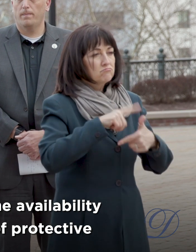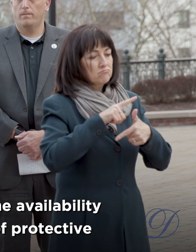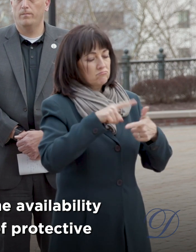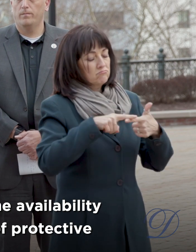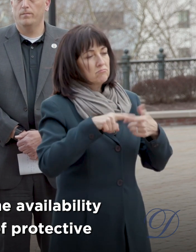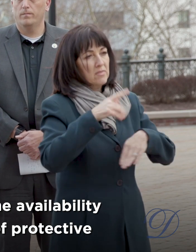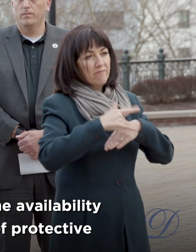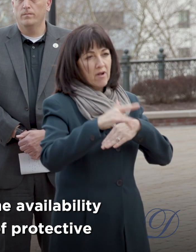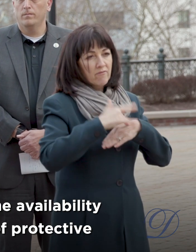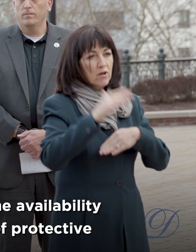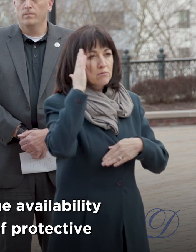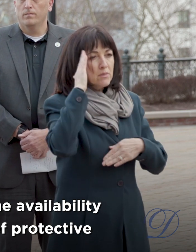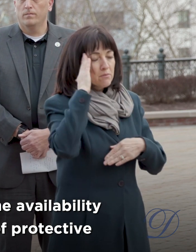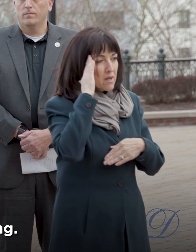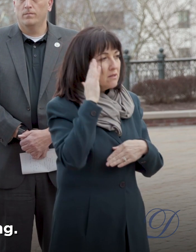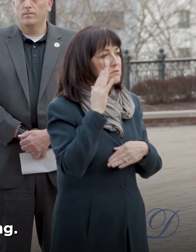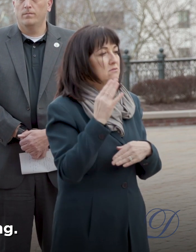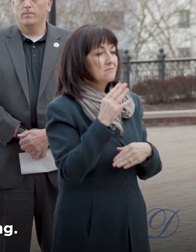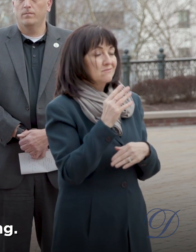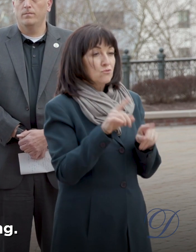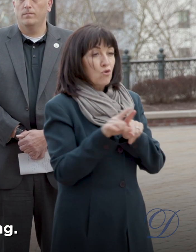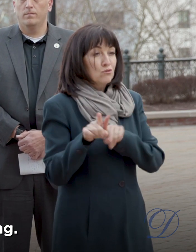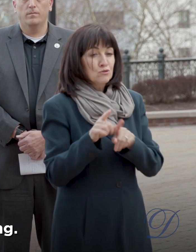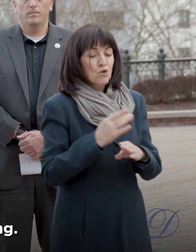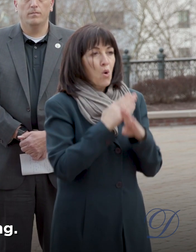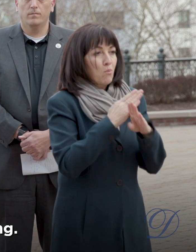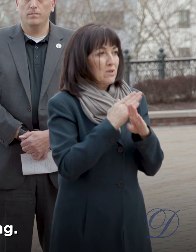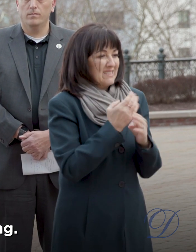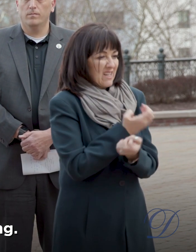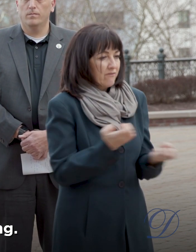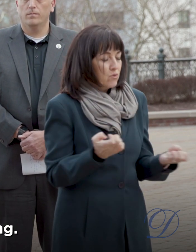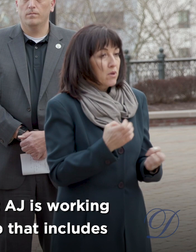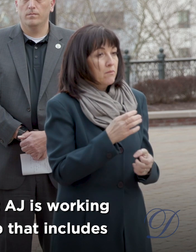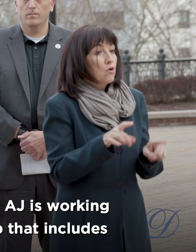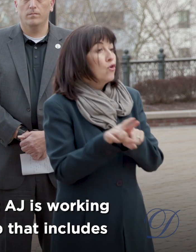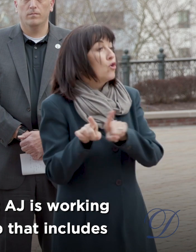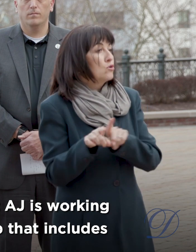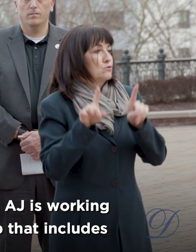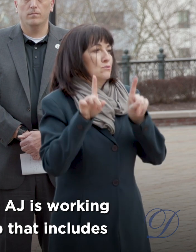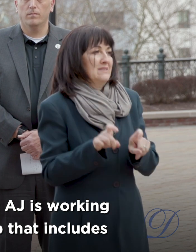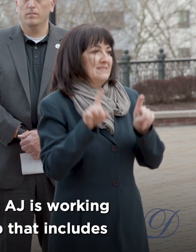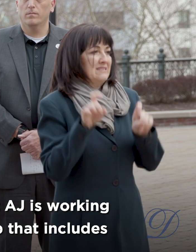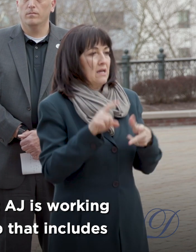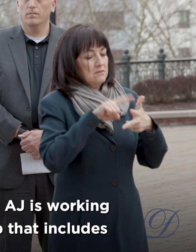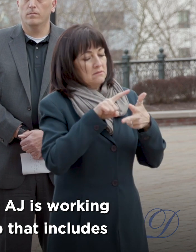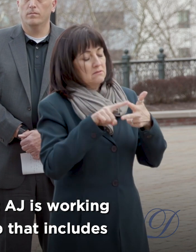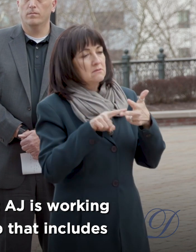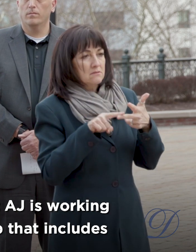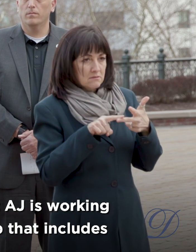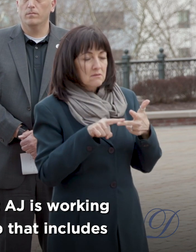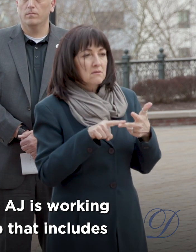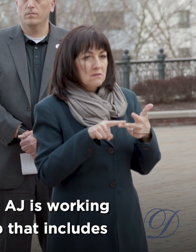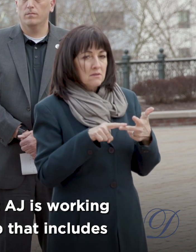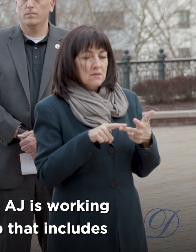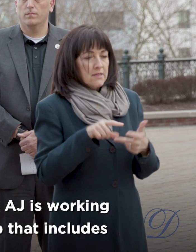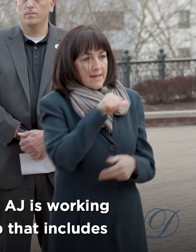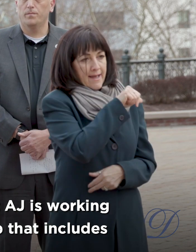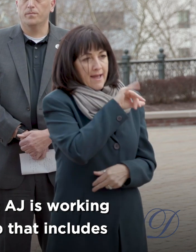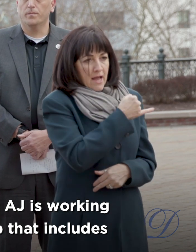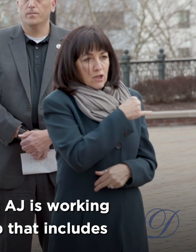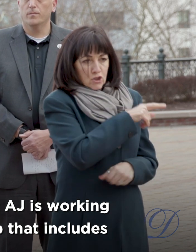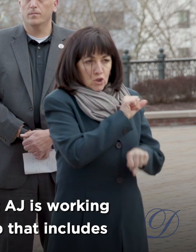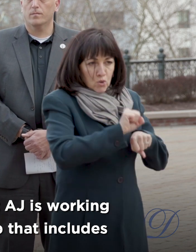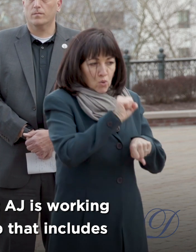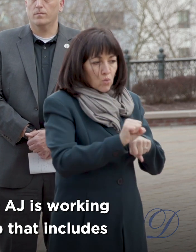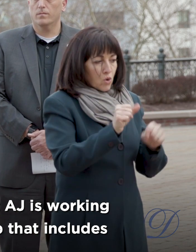the availability of protective equipment and testing. So that's one of those things that AJ is working on